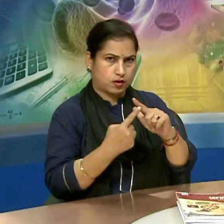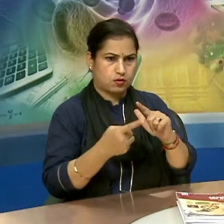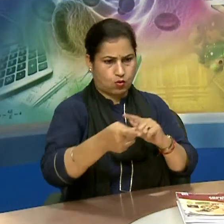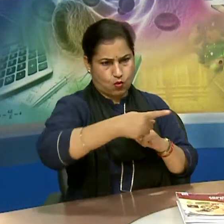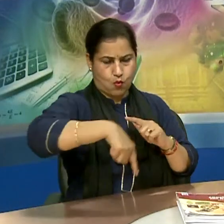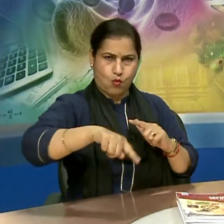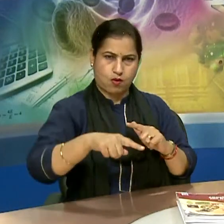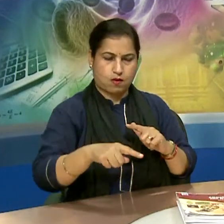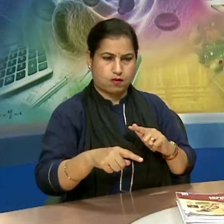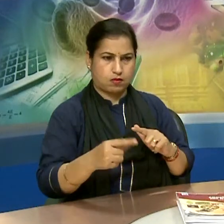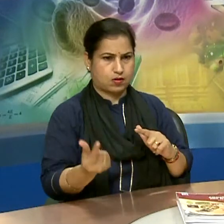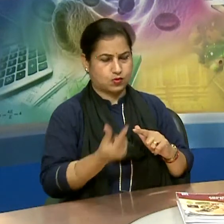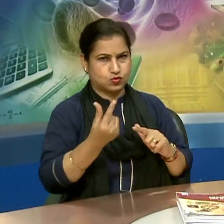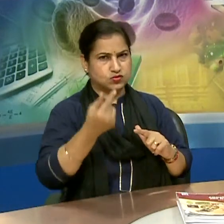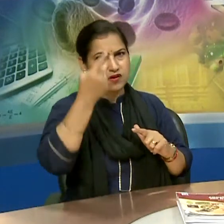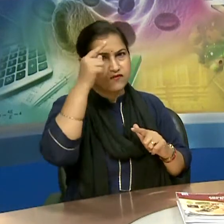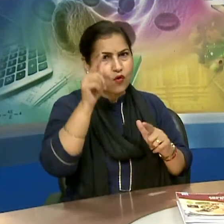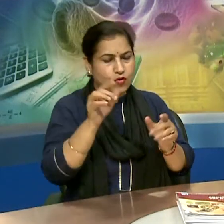measure the length.